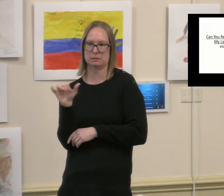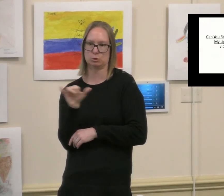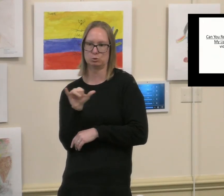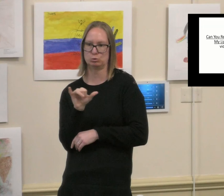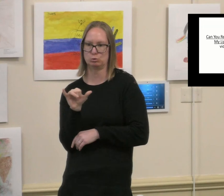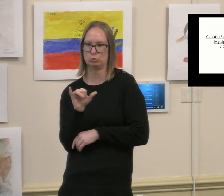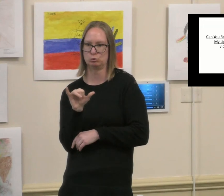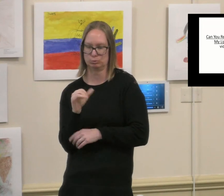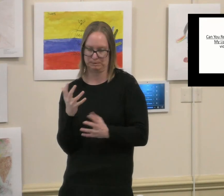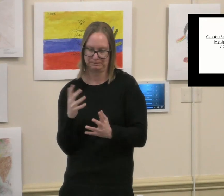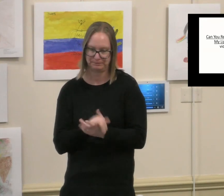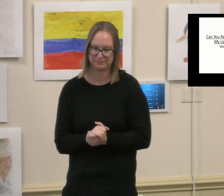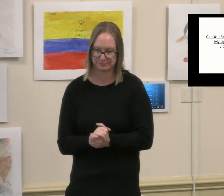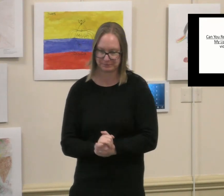the visual effects as well.